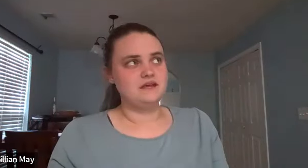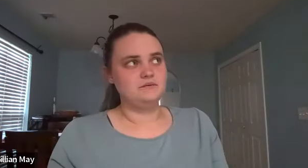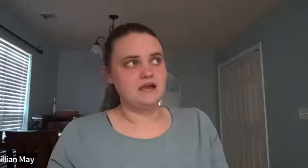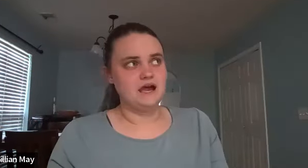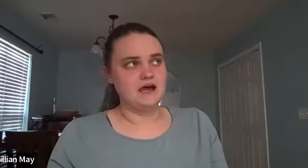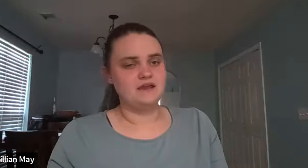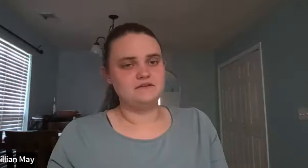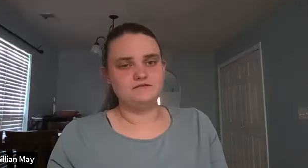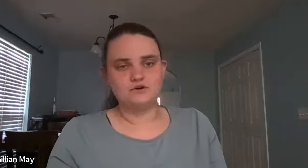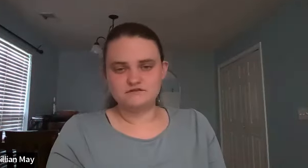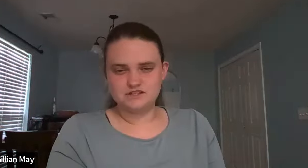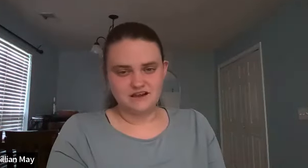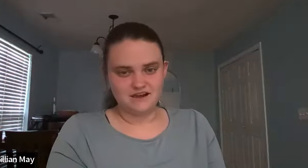Then we had the 4th of July.